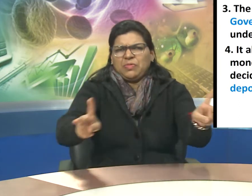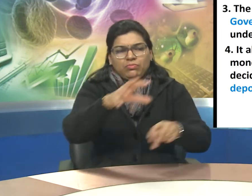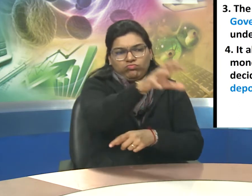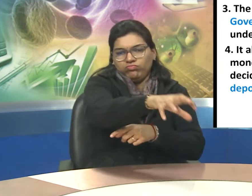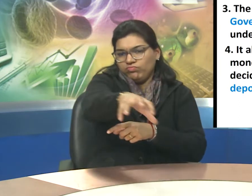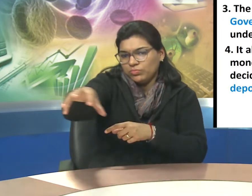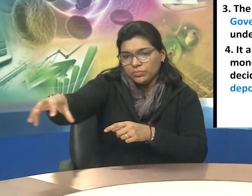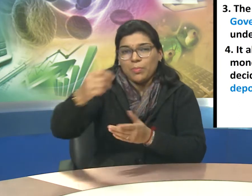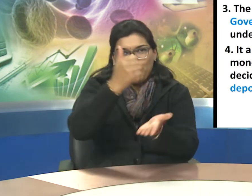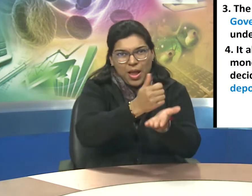government revenue,